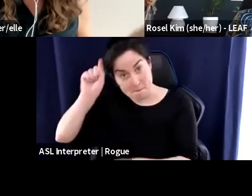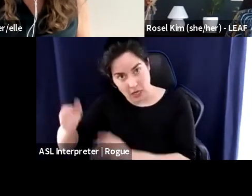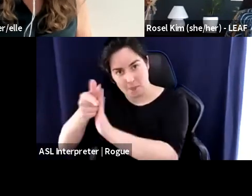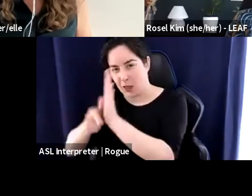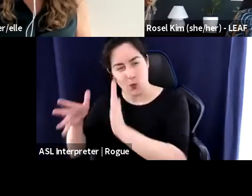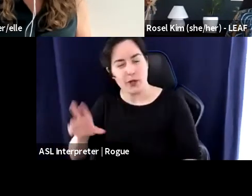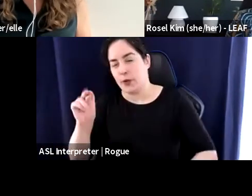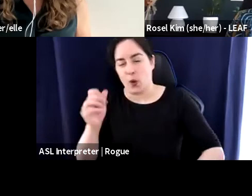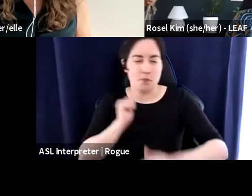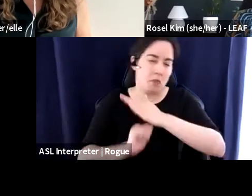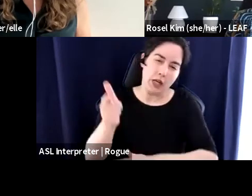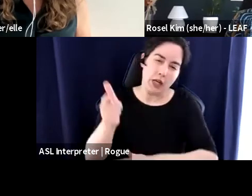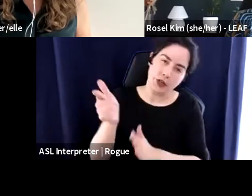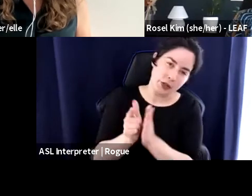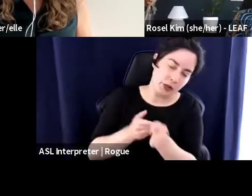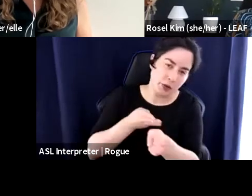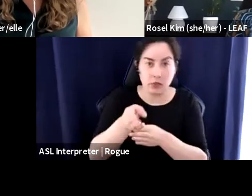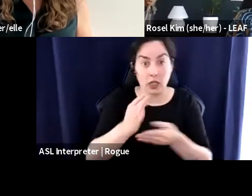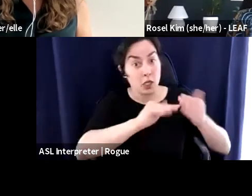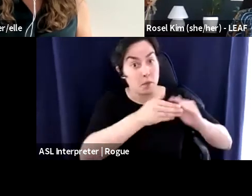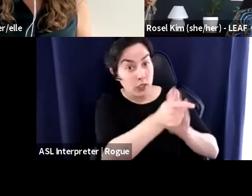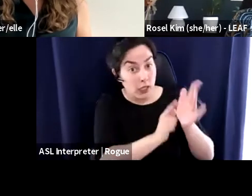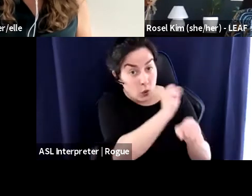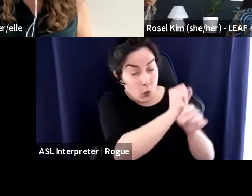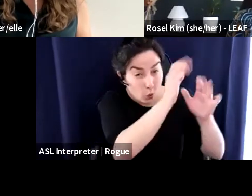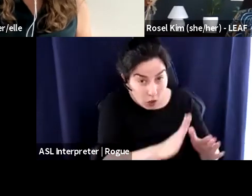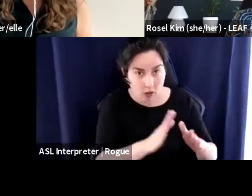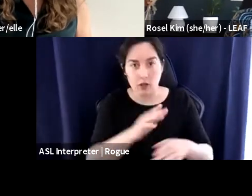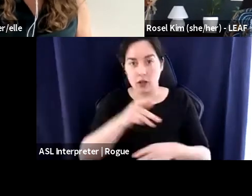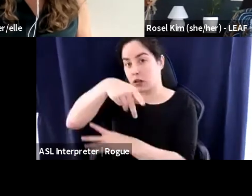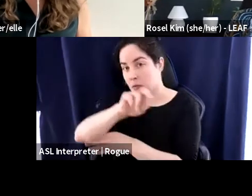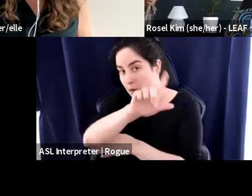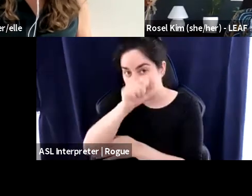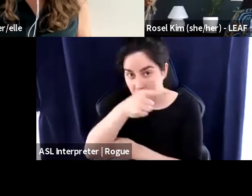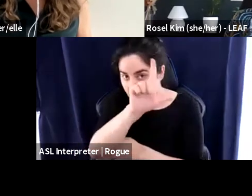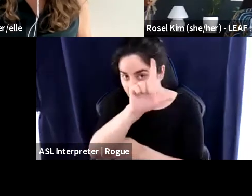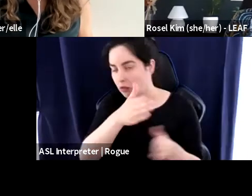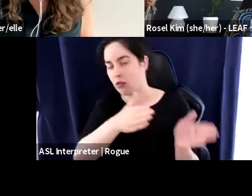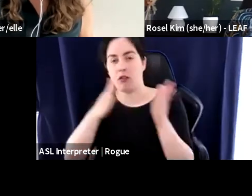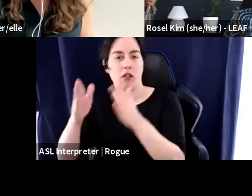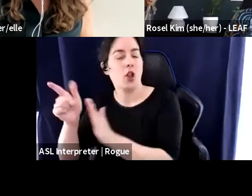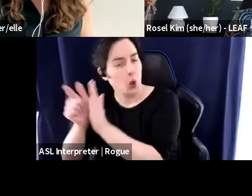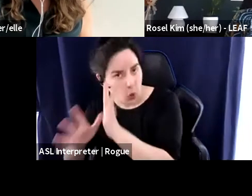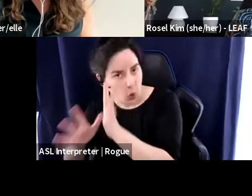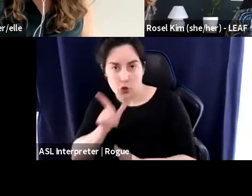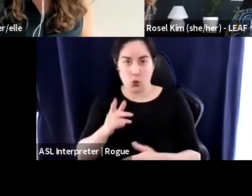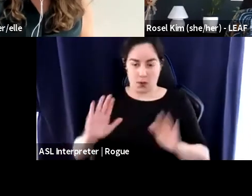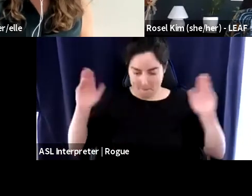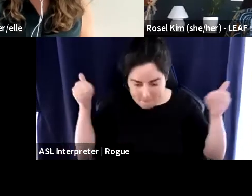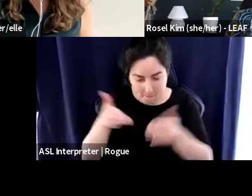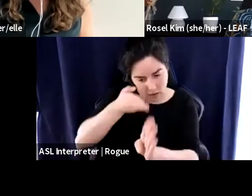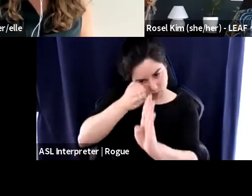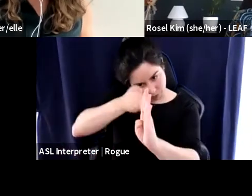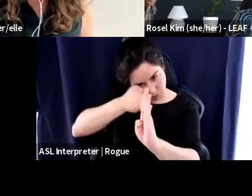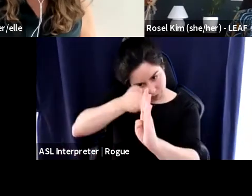paralegals, and community legal workers who practice in the area of human rights and primarily,